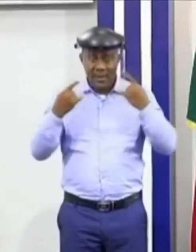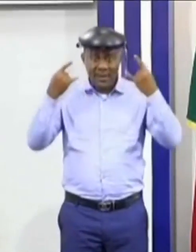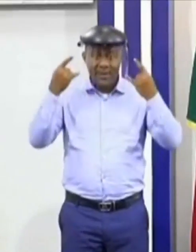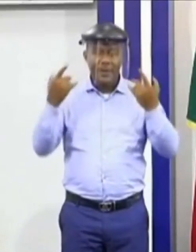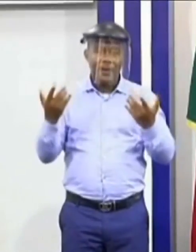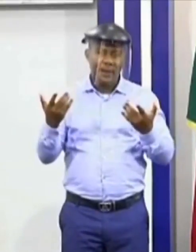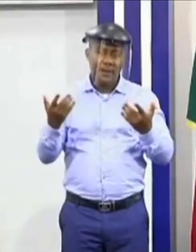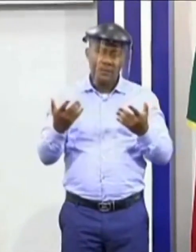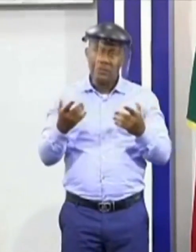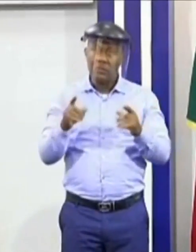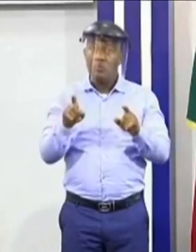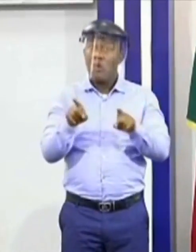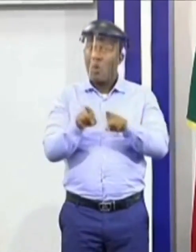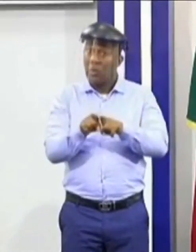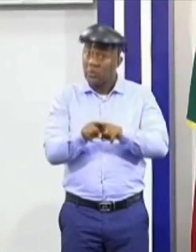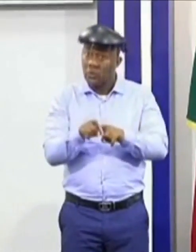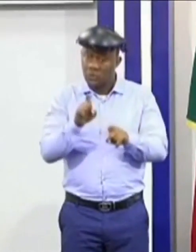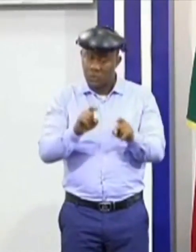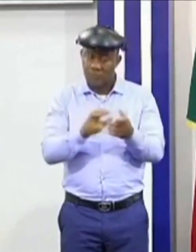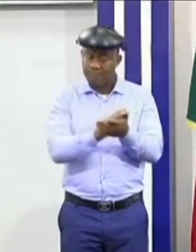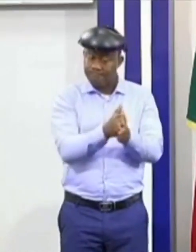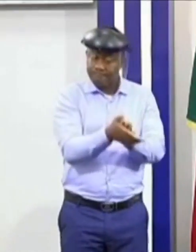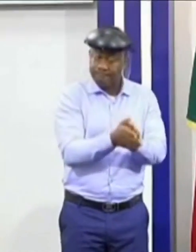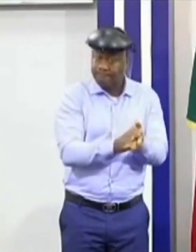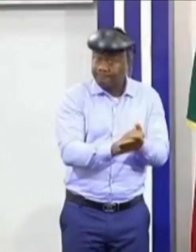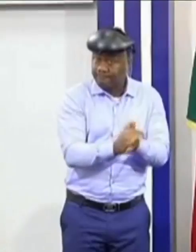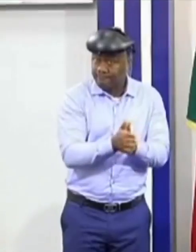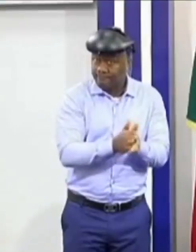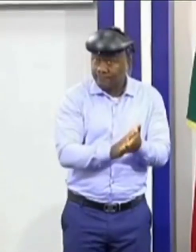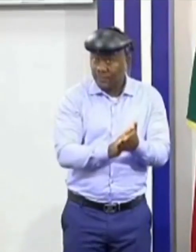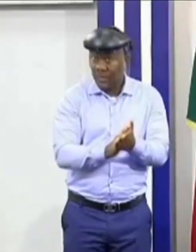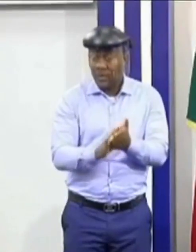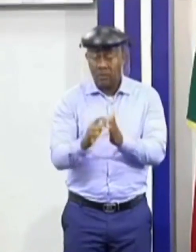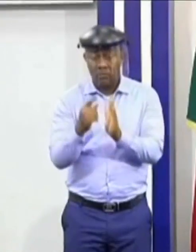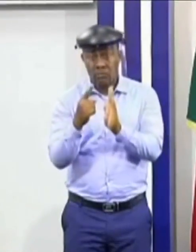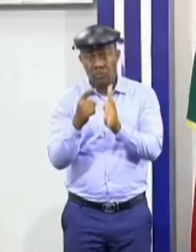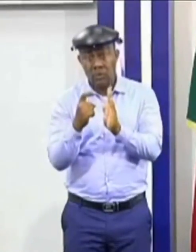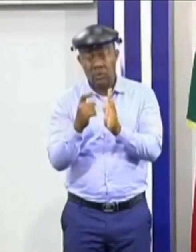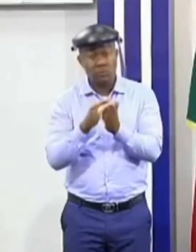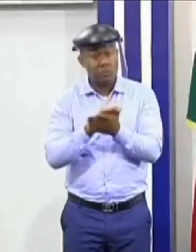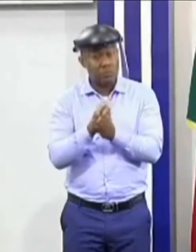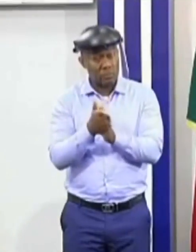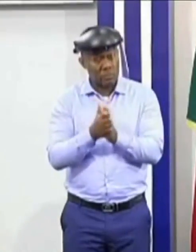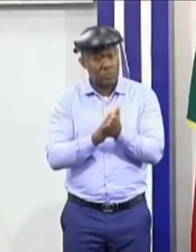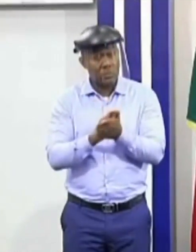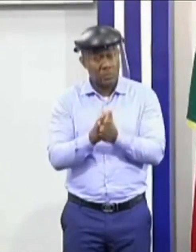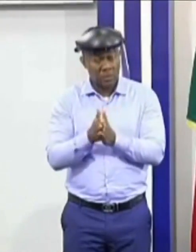availability of hand washing or hand sanitizing logistics, are available.